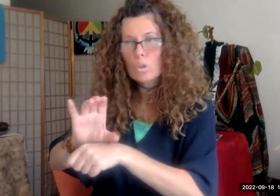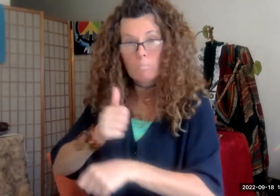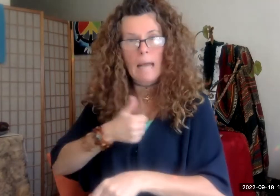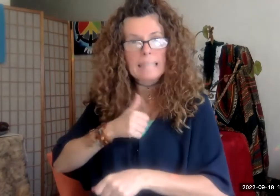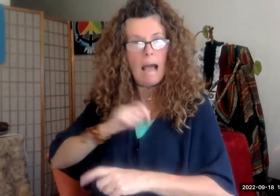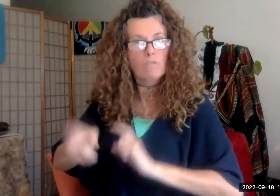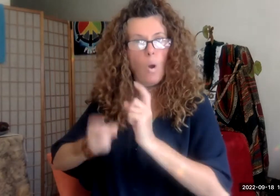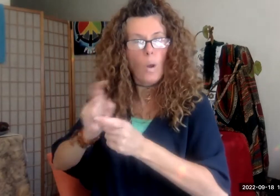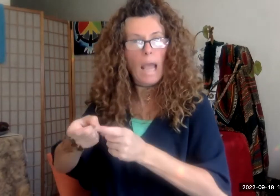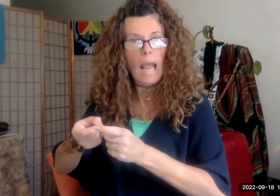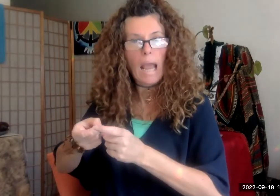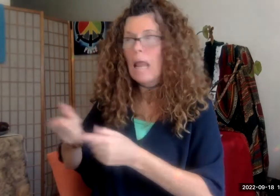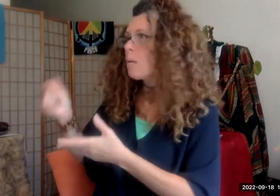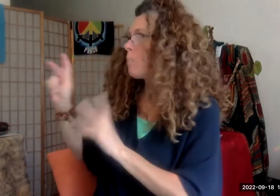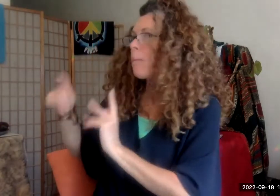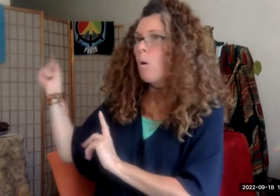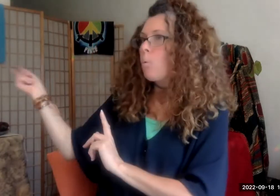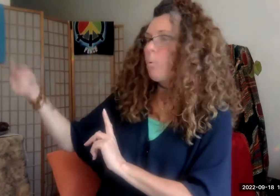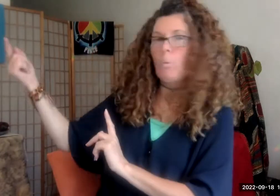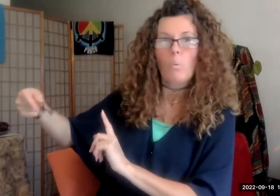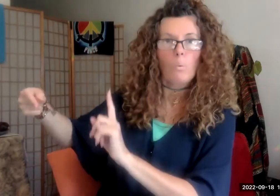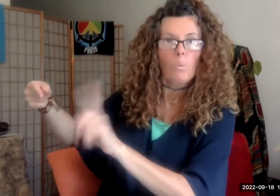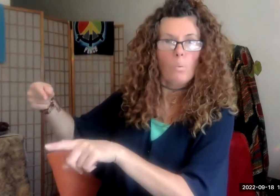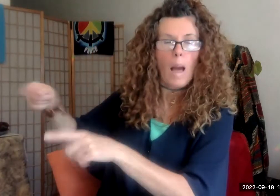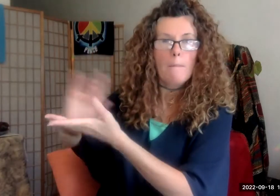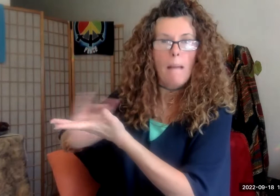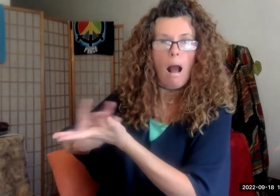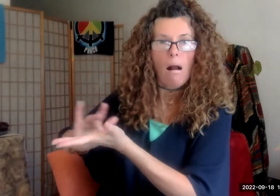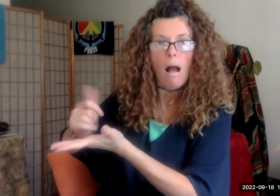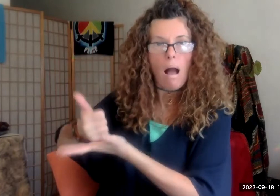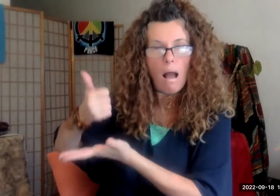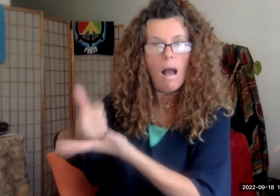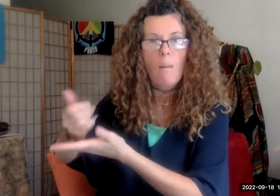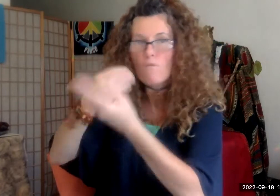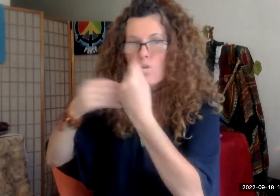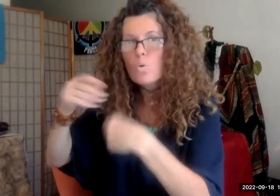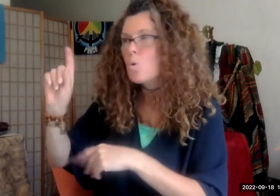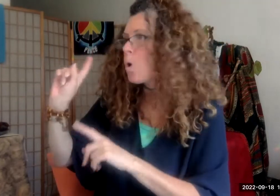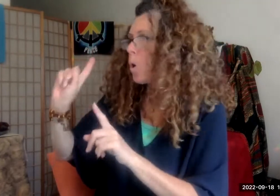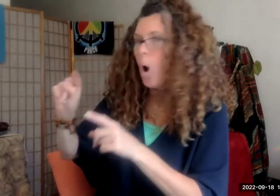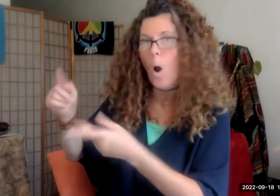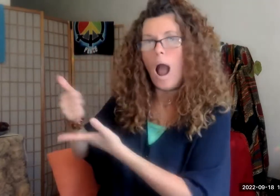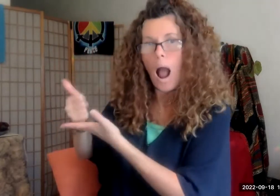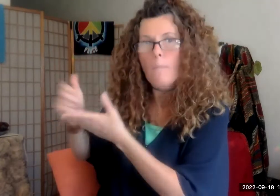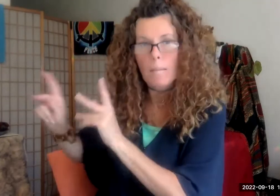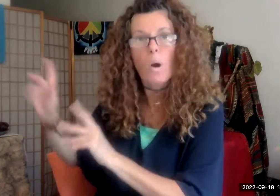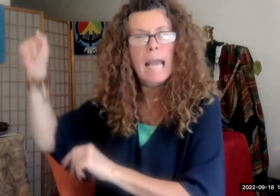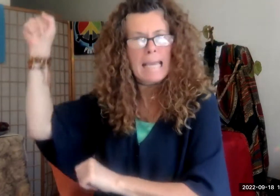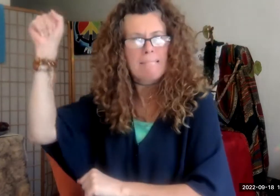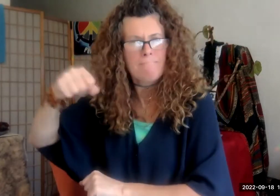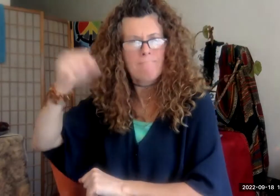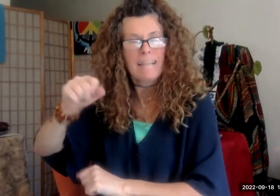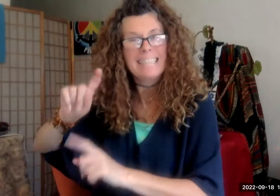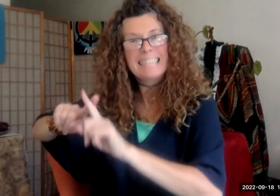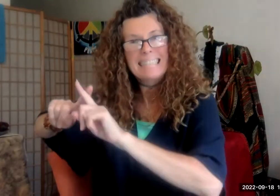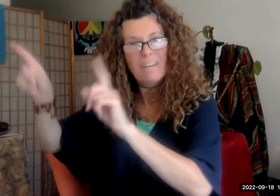and direct people to those churches if they need medical supplies or food or things like that. But that's a different topic. I mean, that's